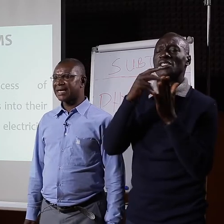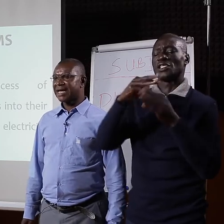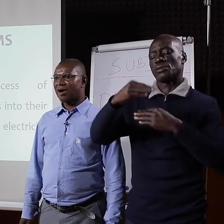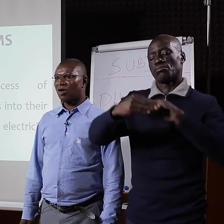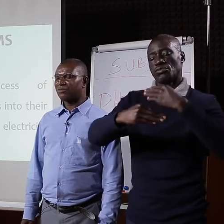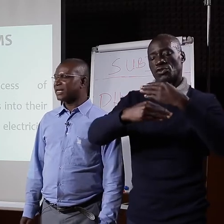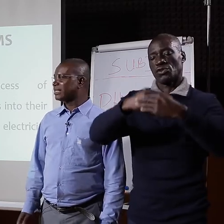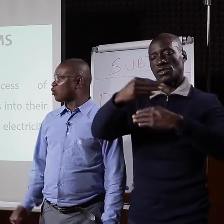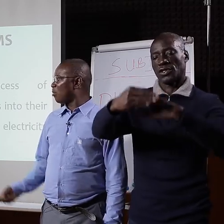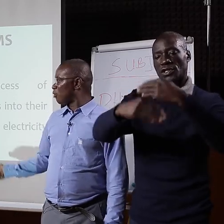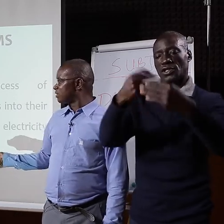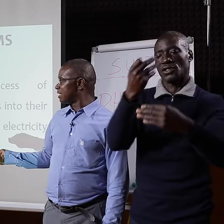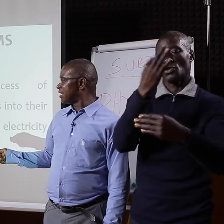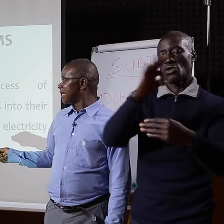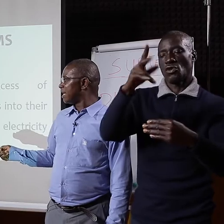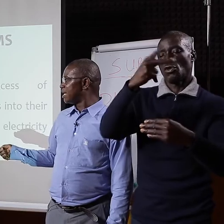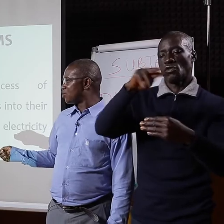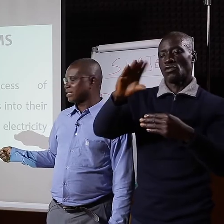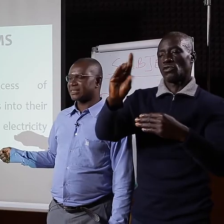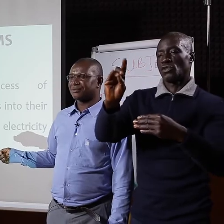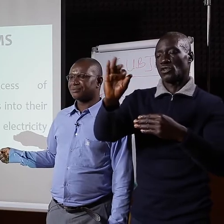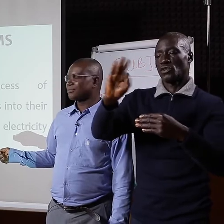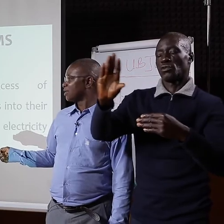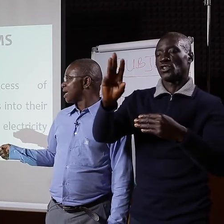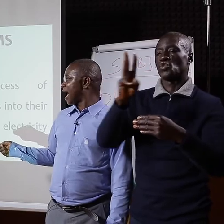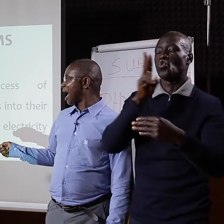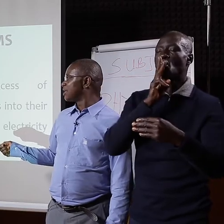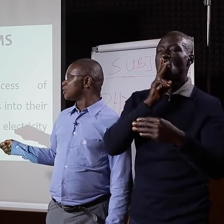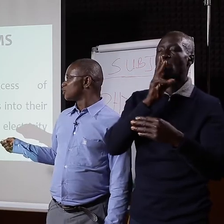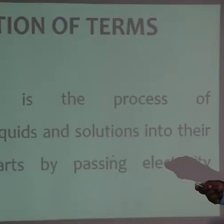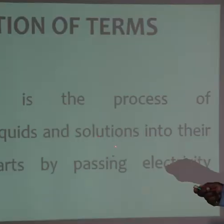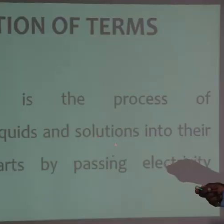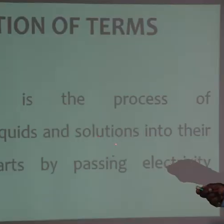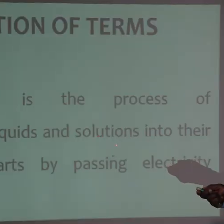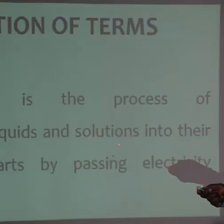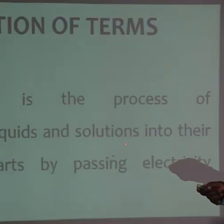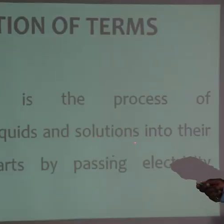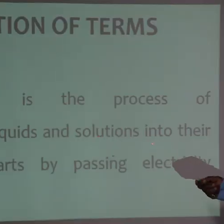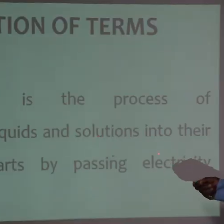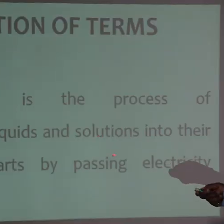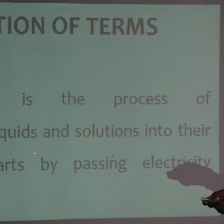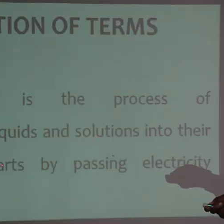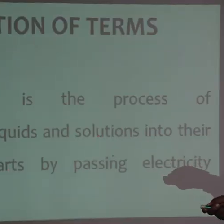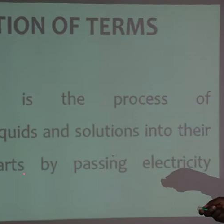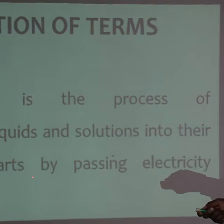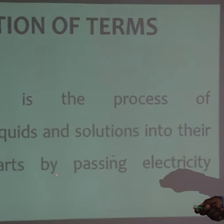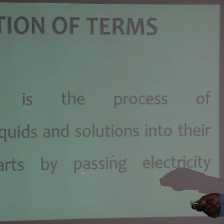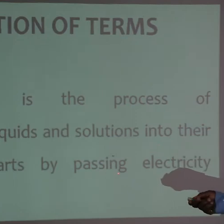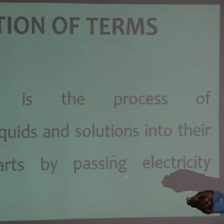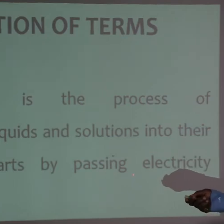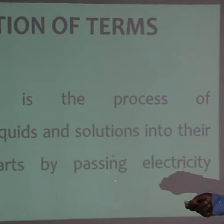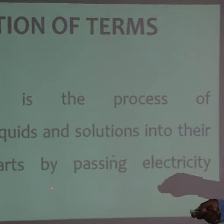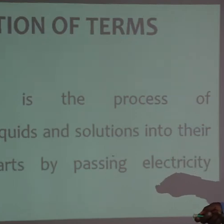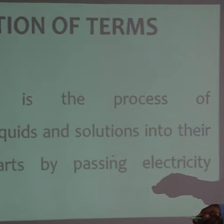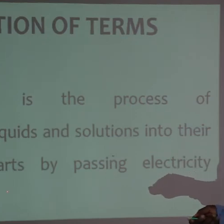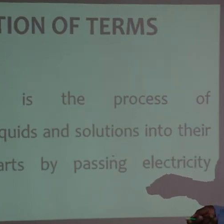process of decomposing liquids and solutions into their component parts by